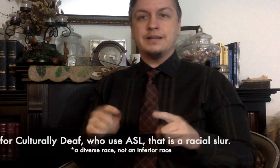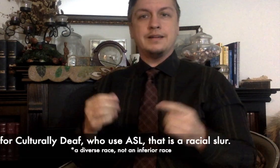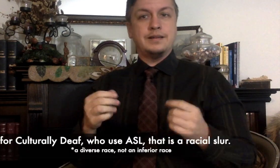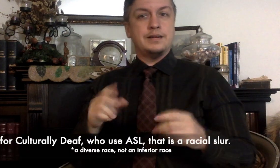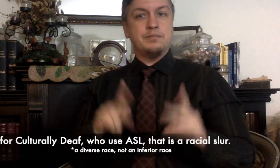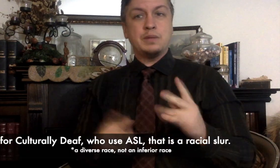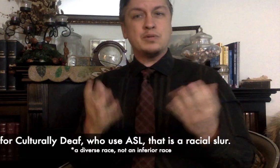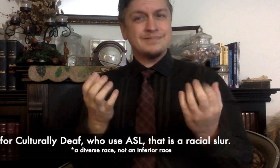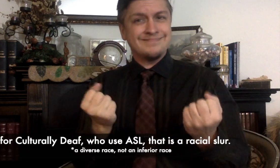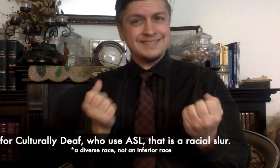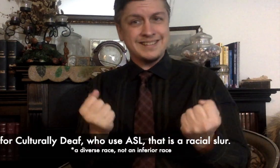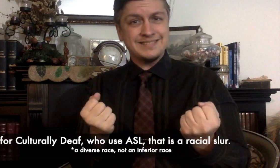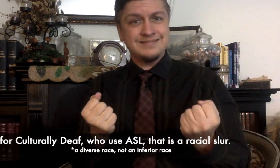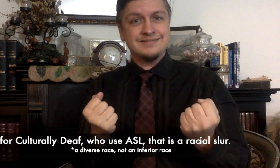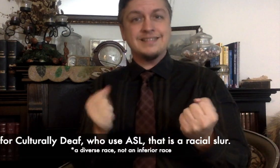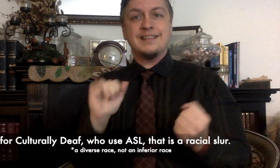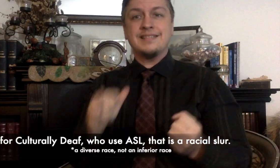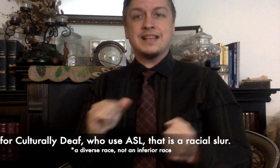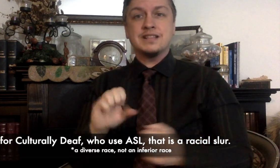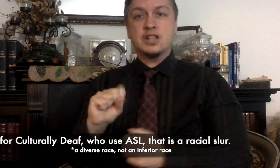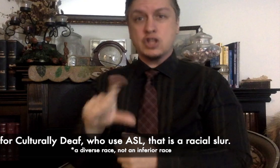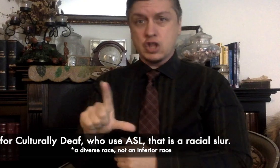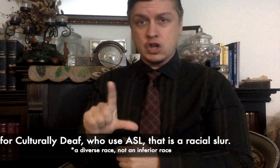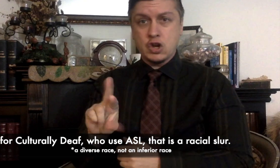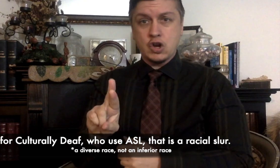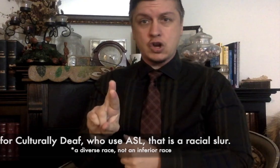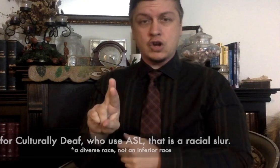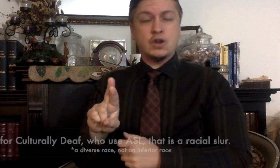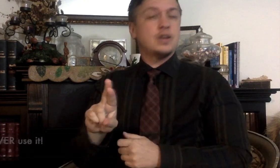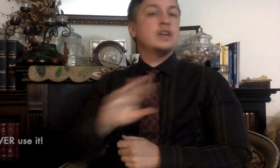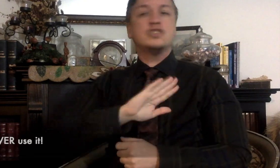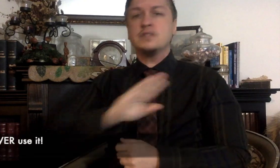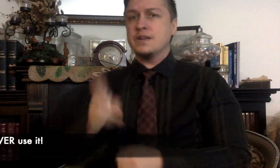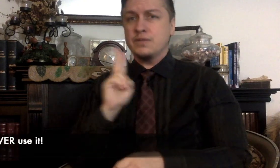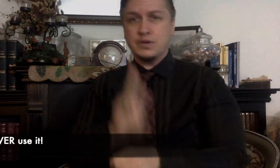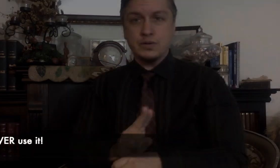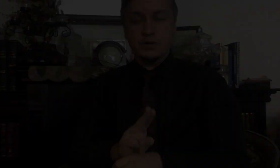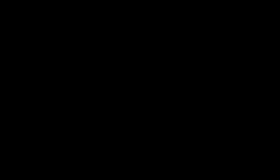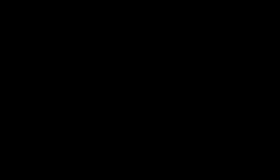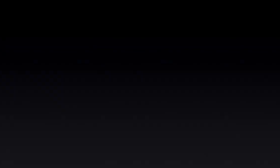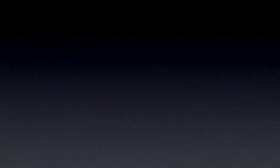But for culturally deaf who sign an ASL, that is a racial slur. Never use it.